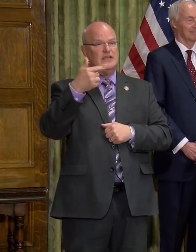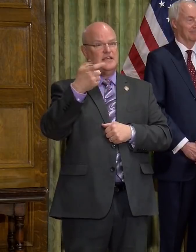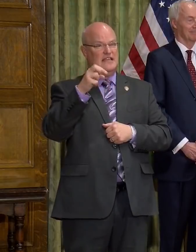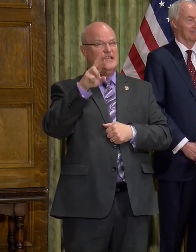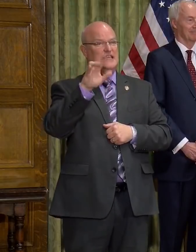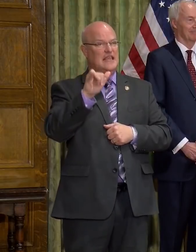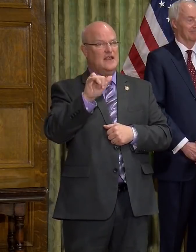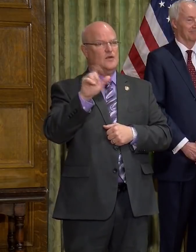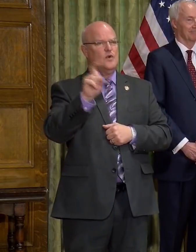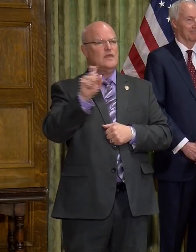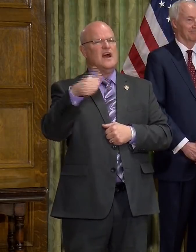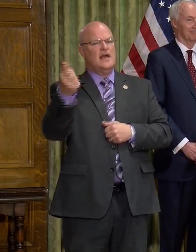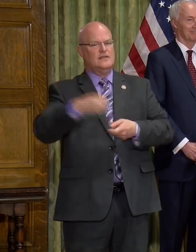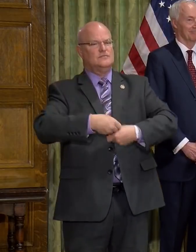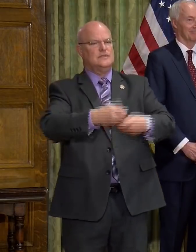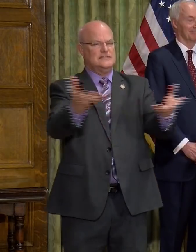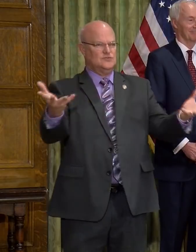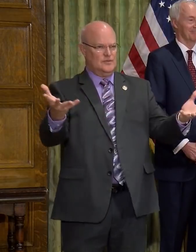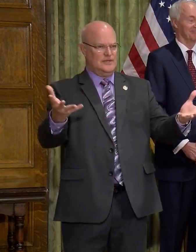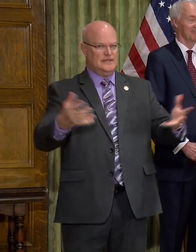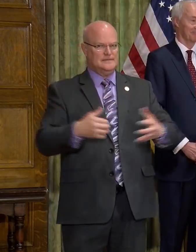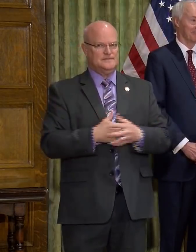where those others should be distributed.